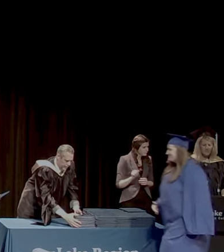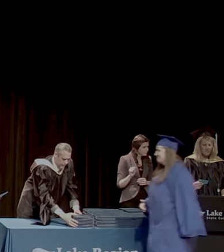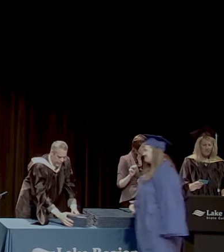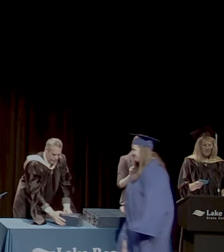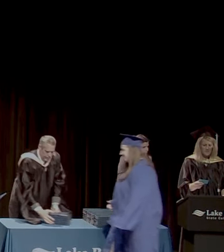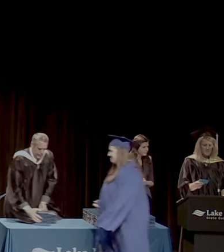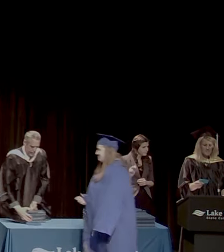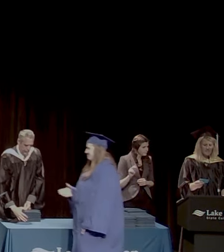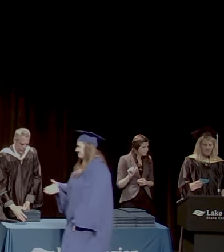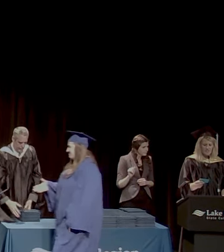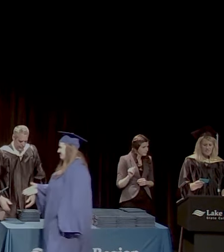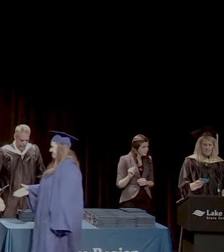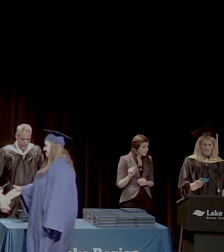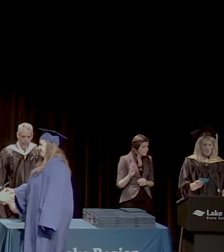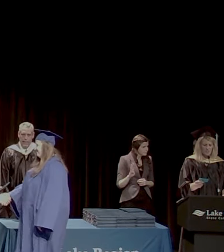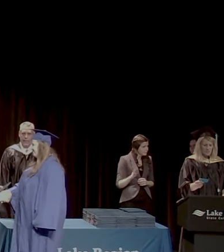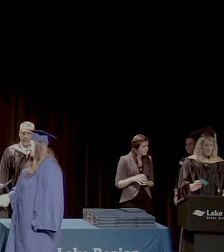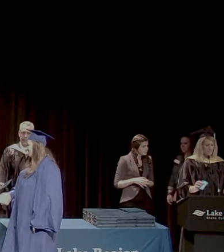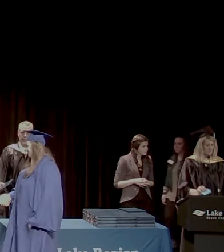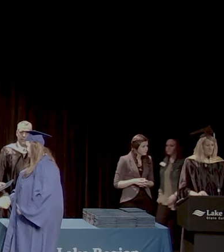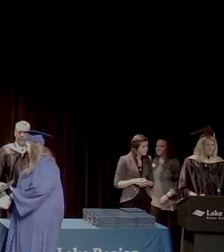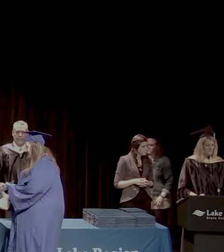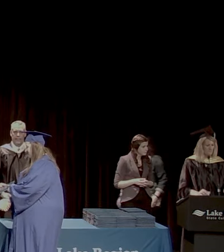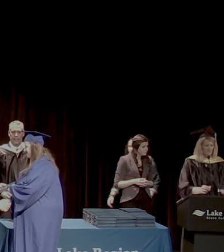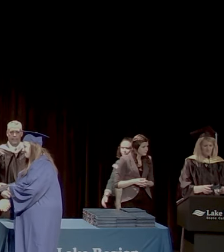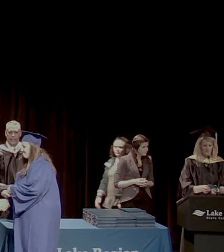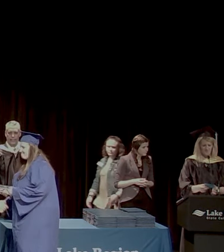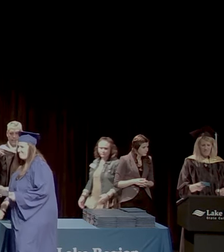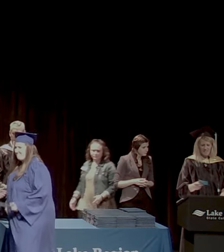Amanda Bishop, Associate in Arts, Liberal Arts.